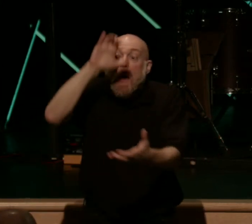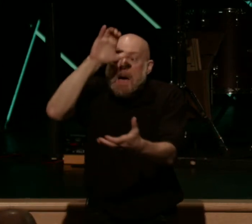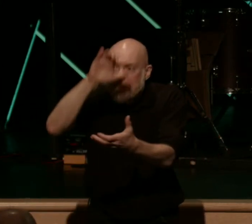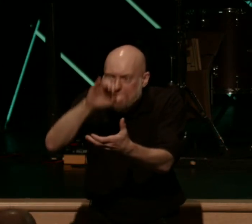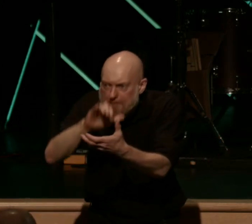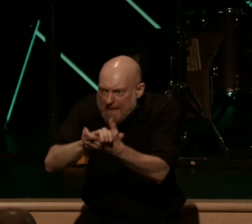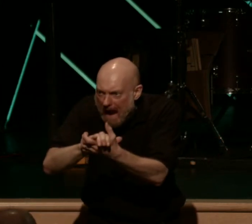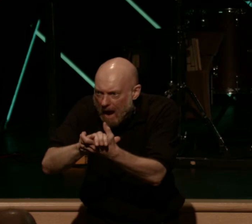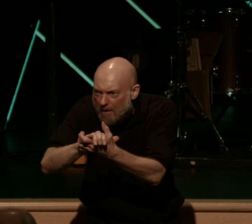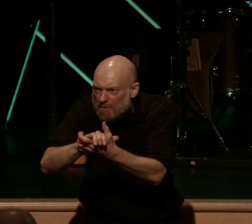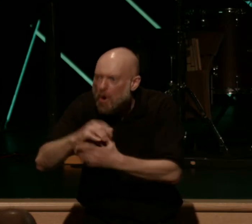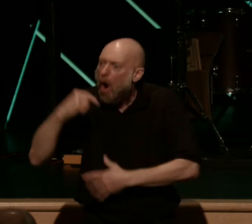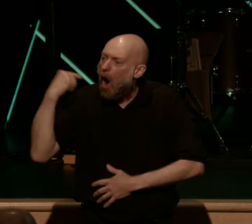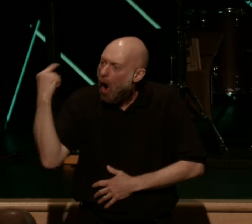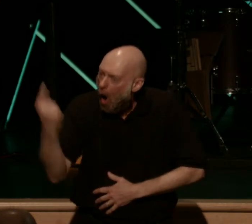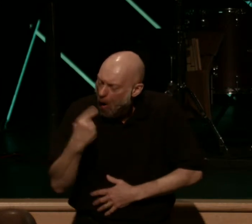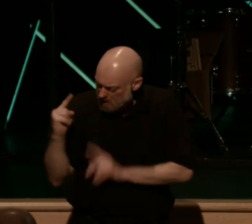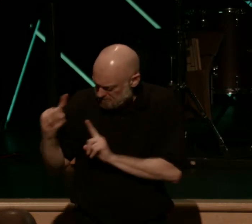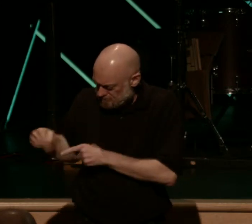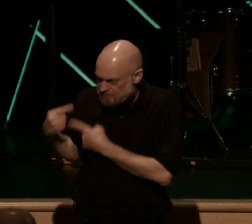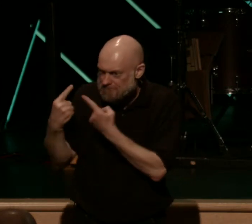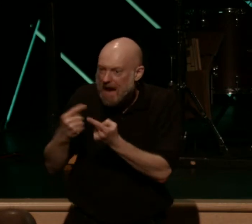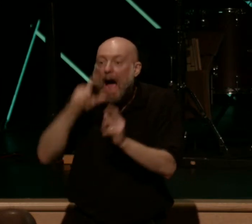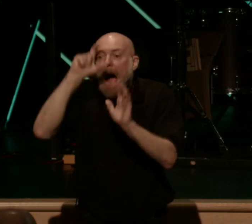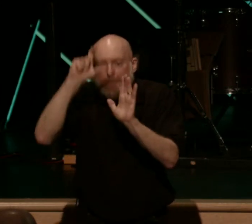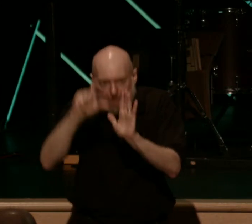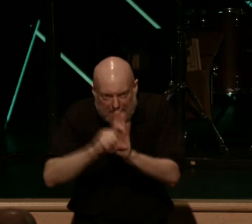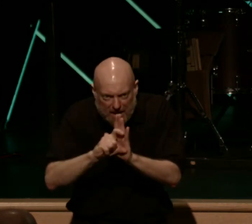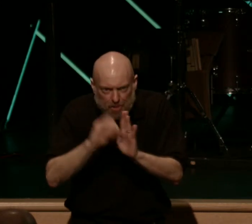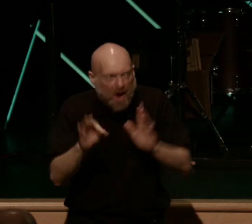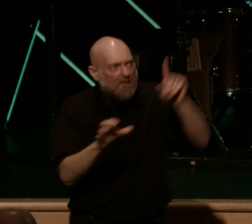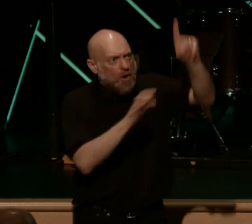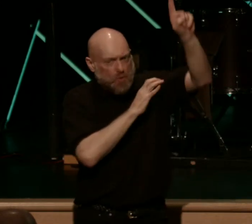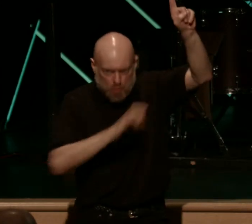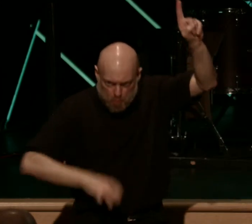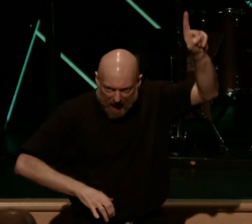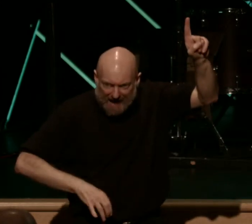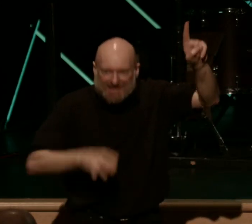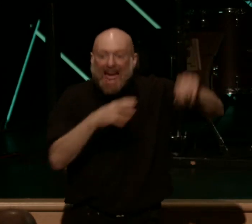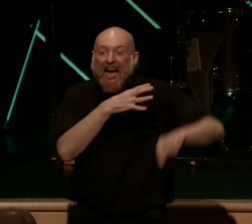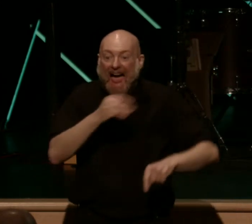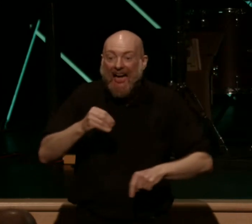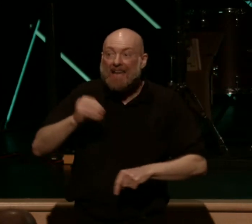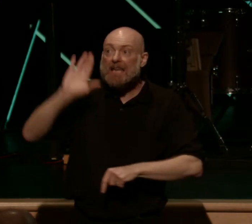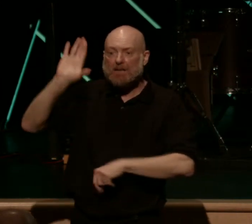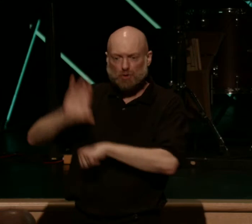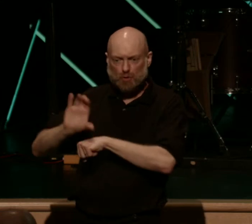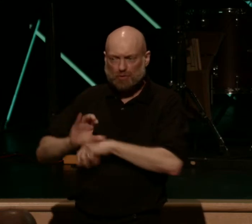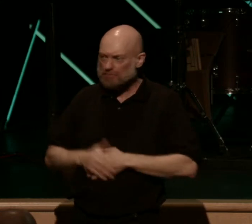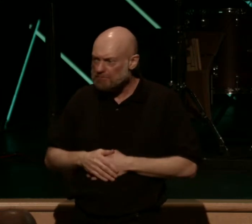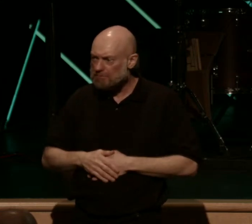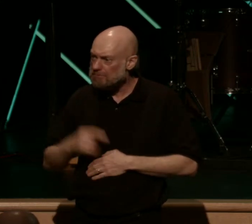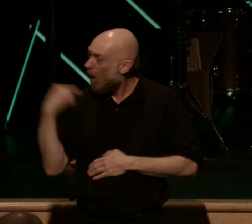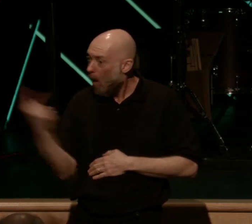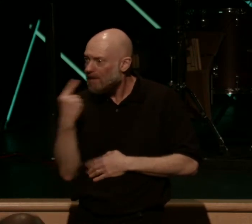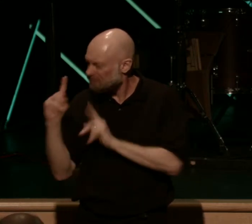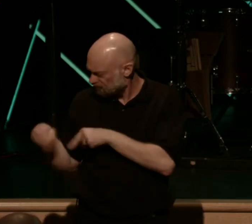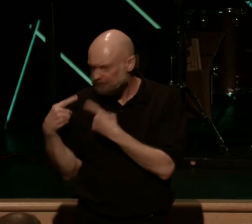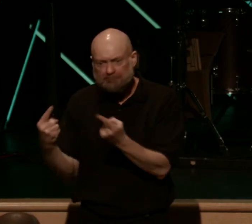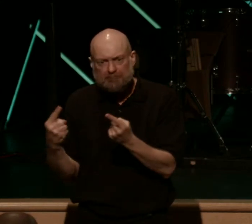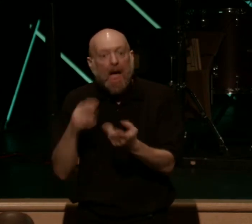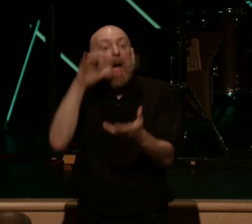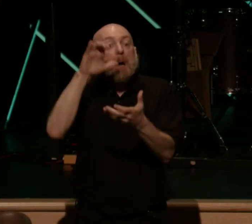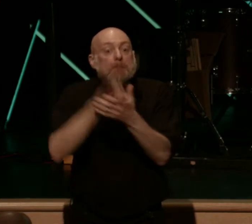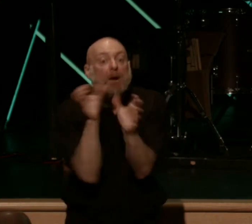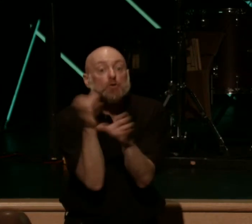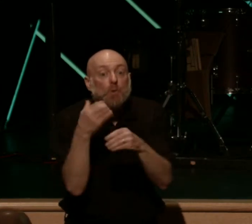marriage has always been a picture of Christ and the church. Always. Marriage